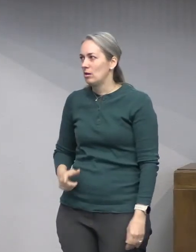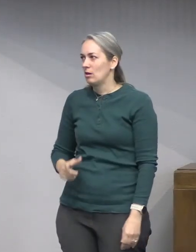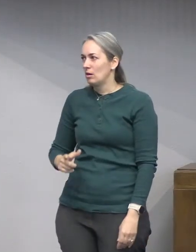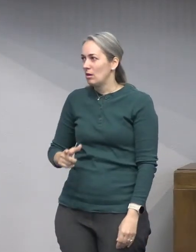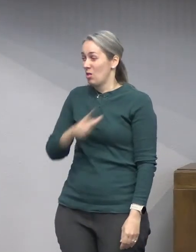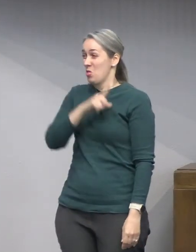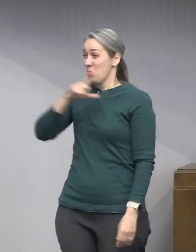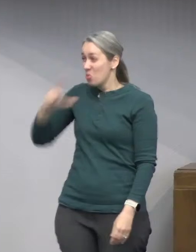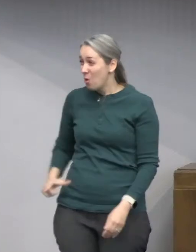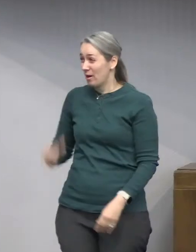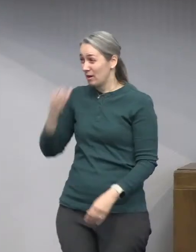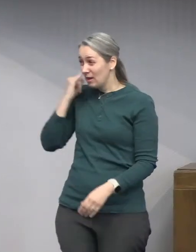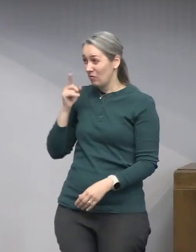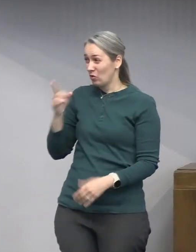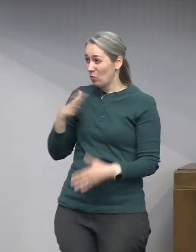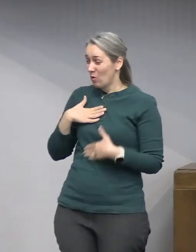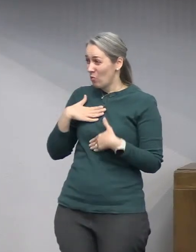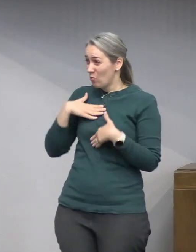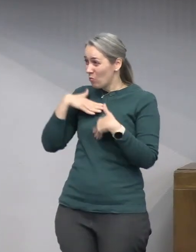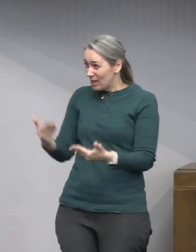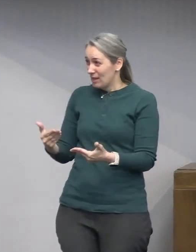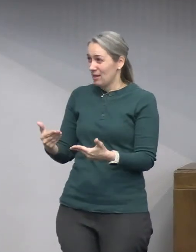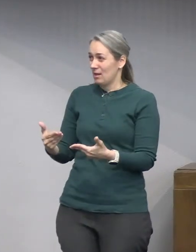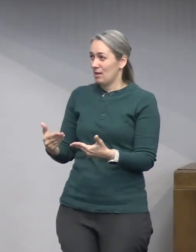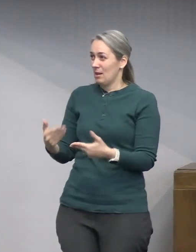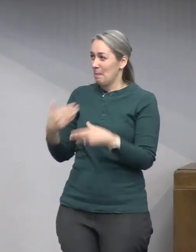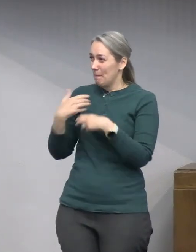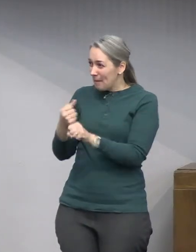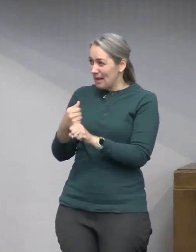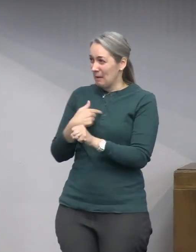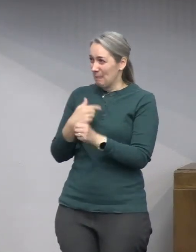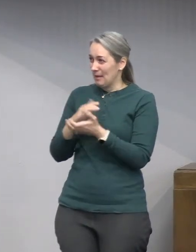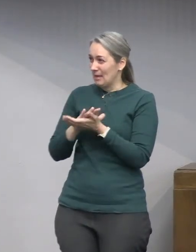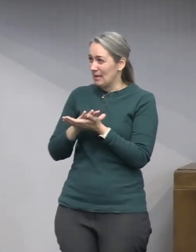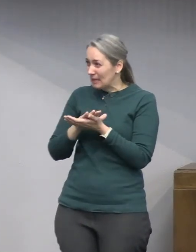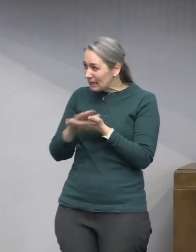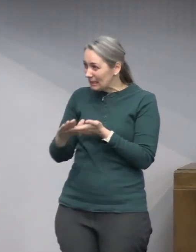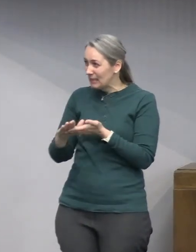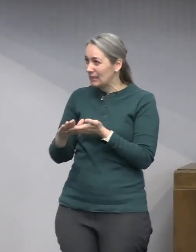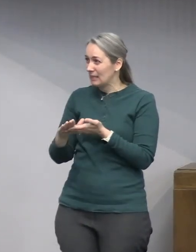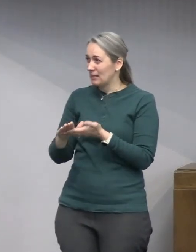Lord, if you are willing, make me clean.